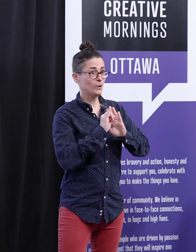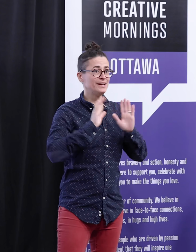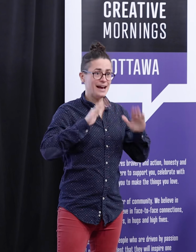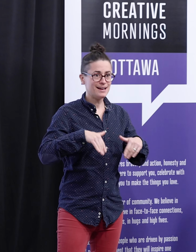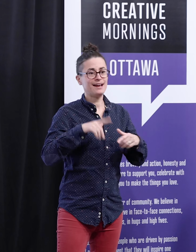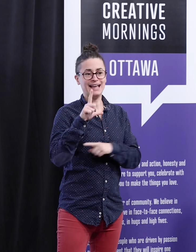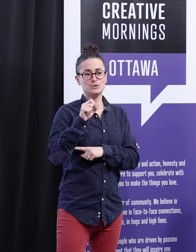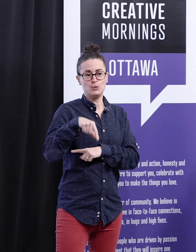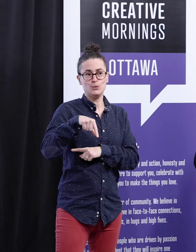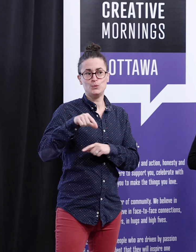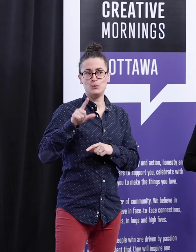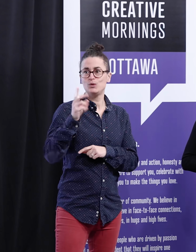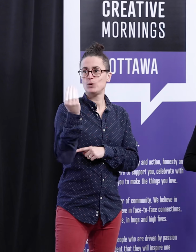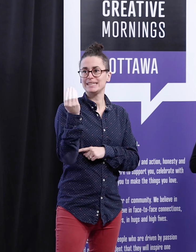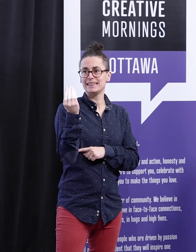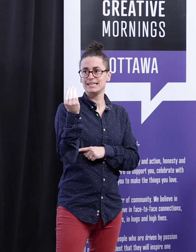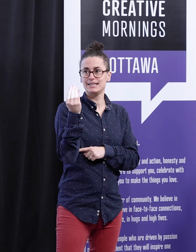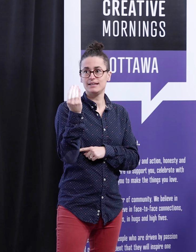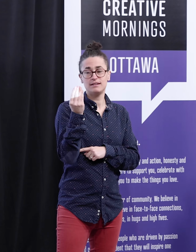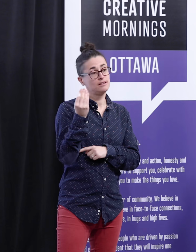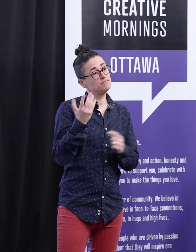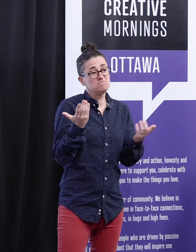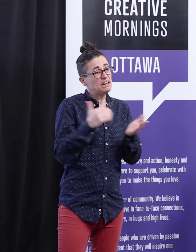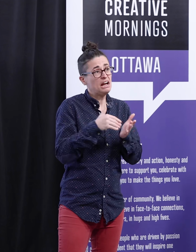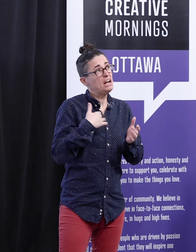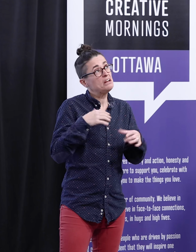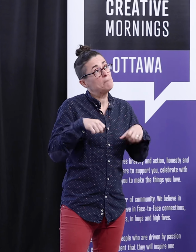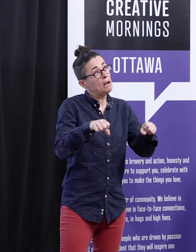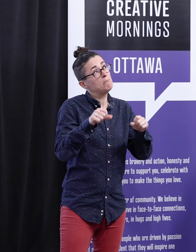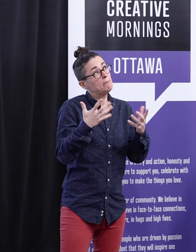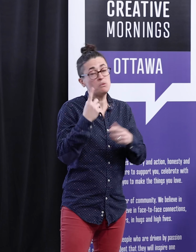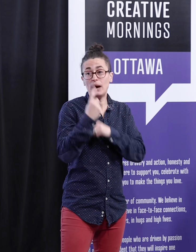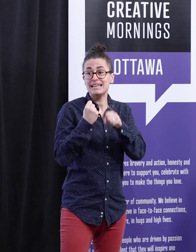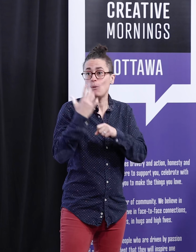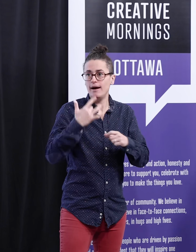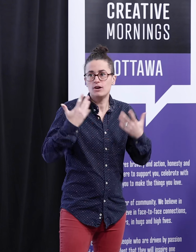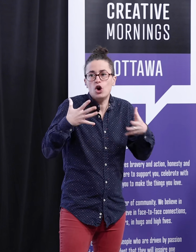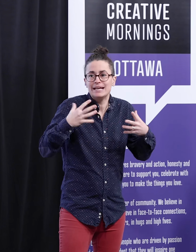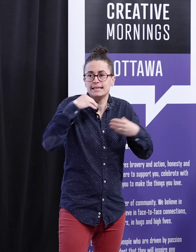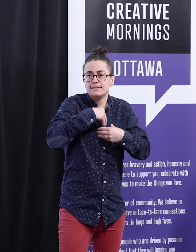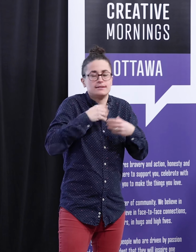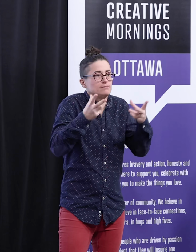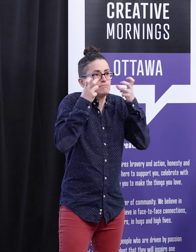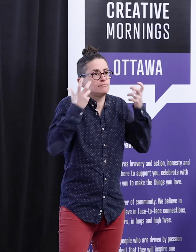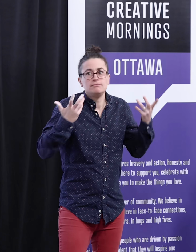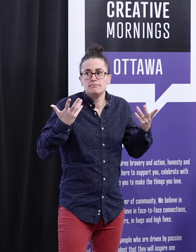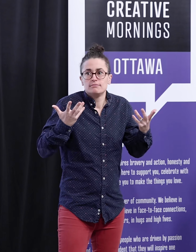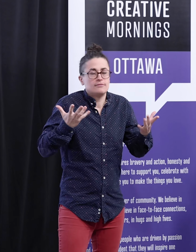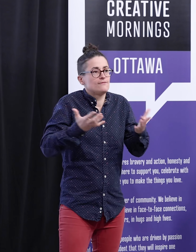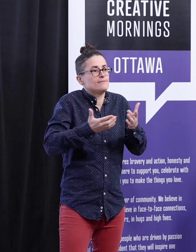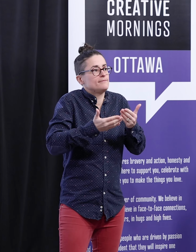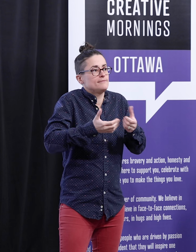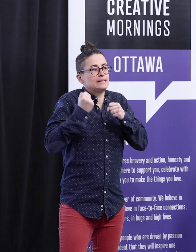know. I really found my identity in LSQ, and so I learned LSQ when I moved to Canada. I was about 14, and being